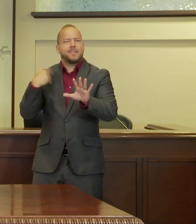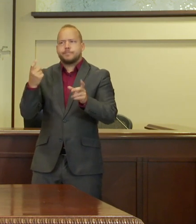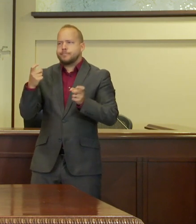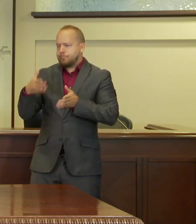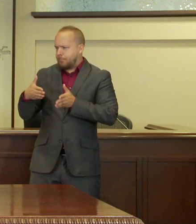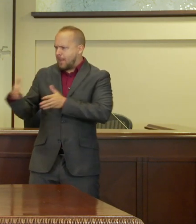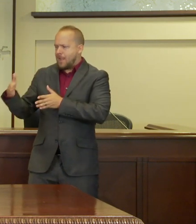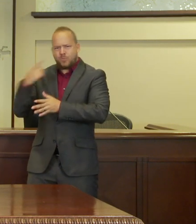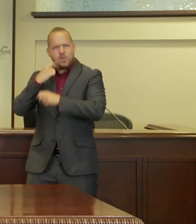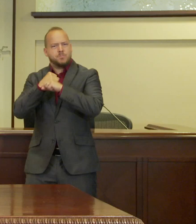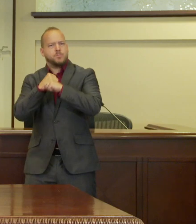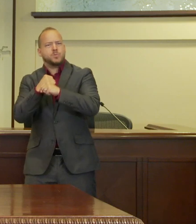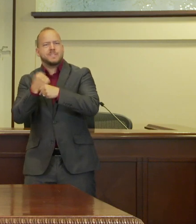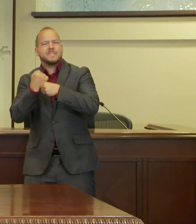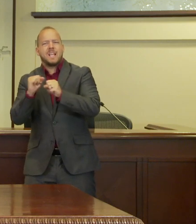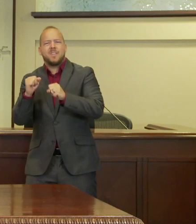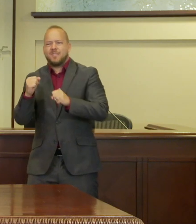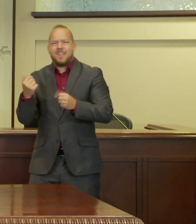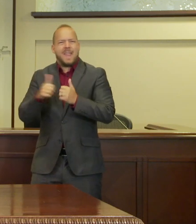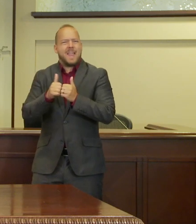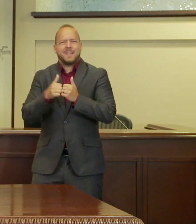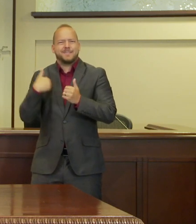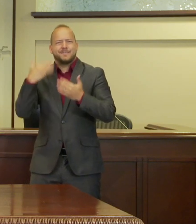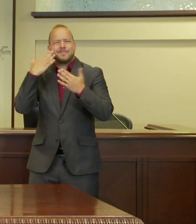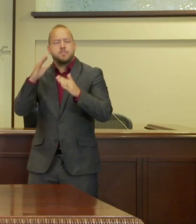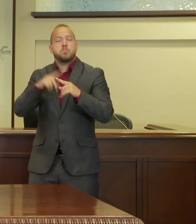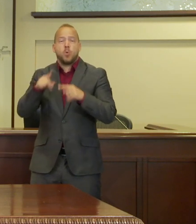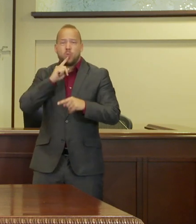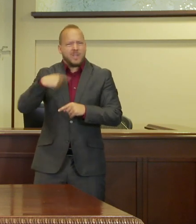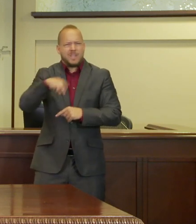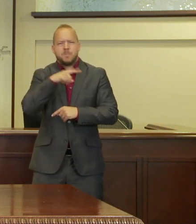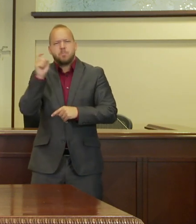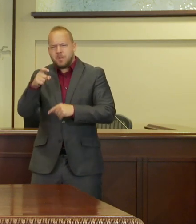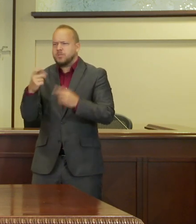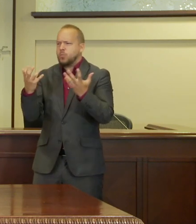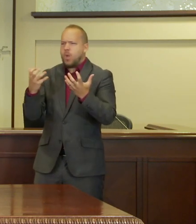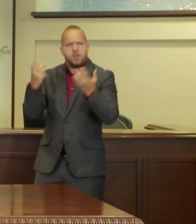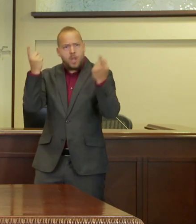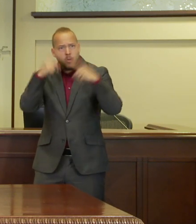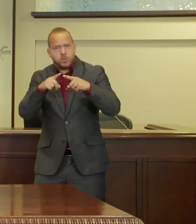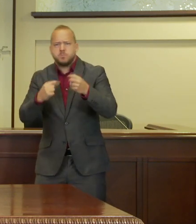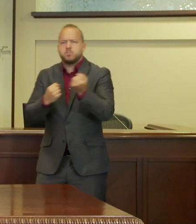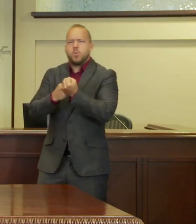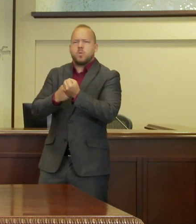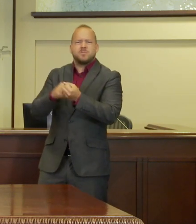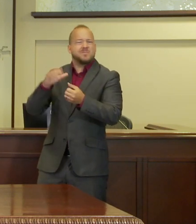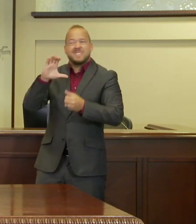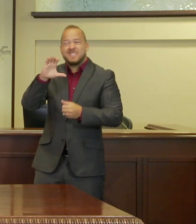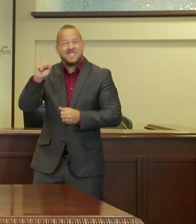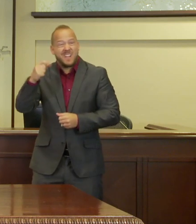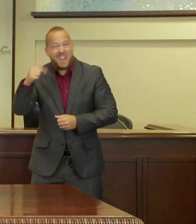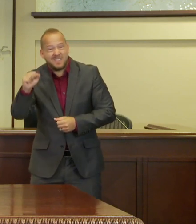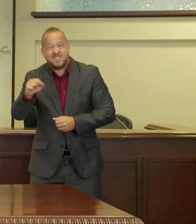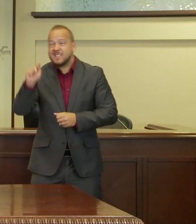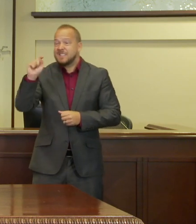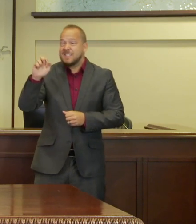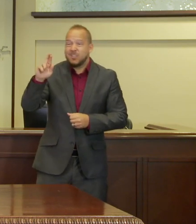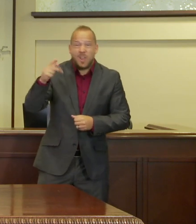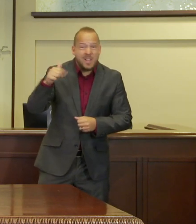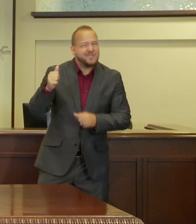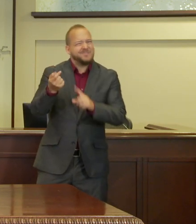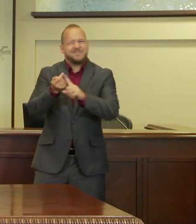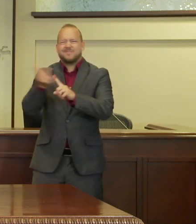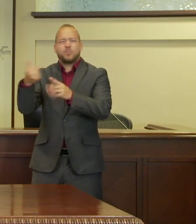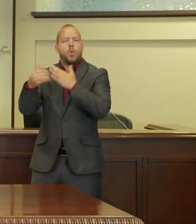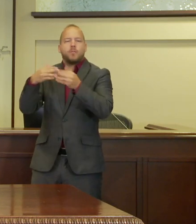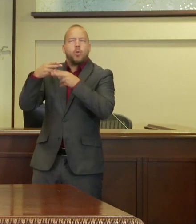support the discontinuation of tear gas or CS gas or whatever you want to call it,